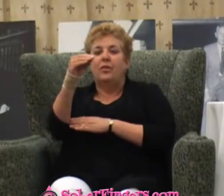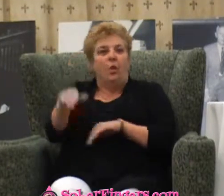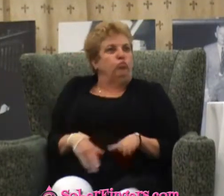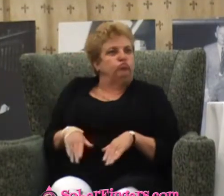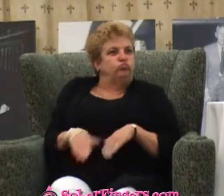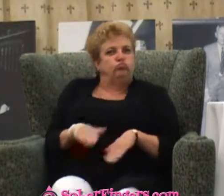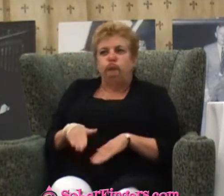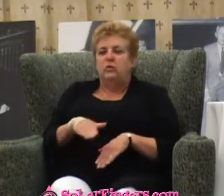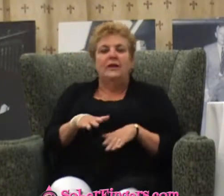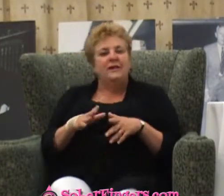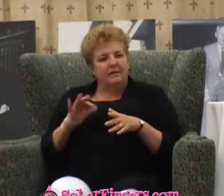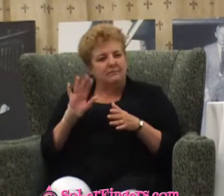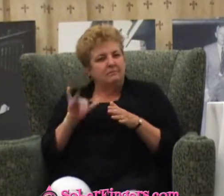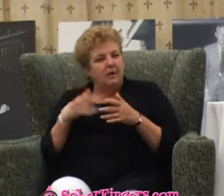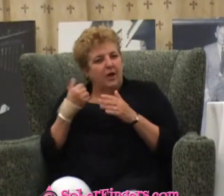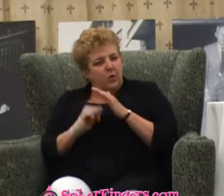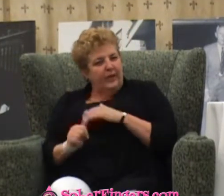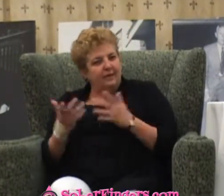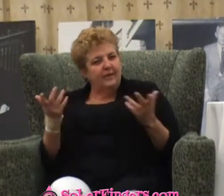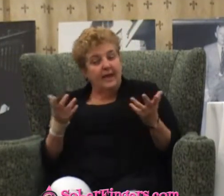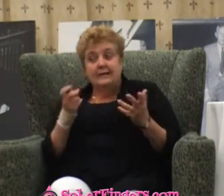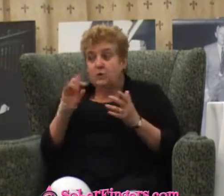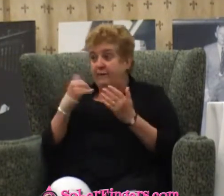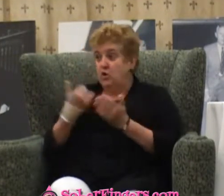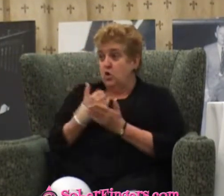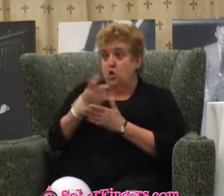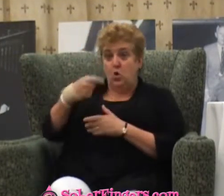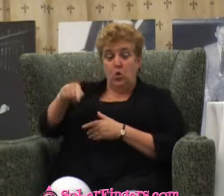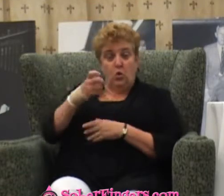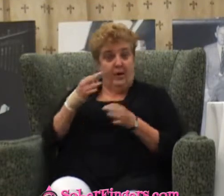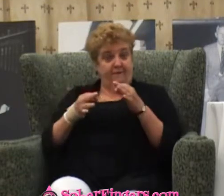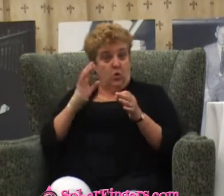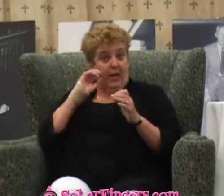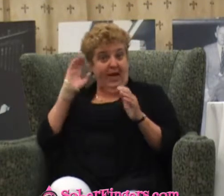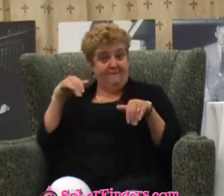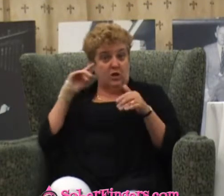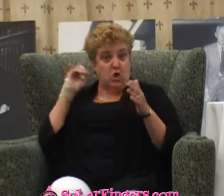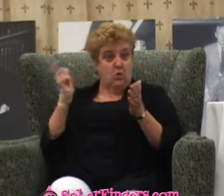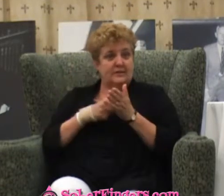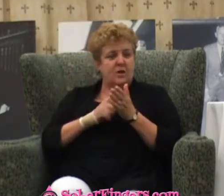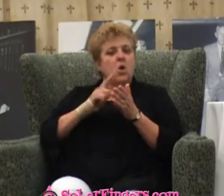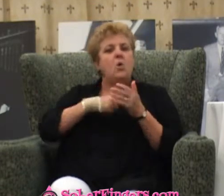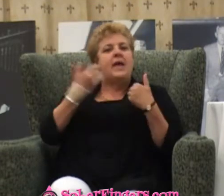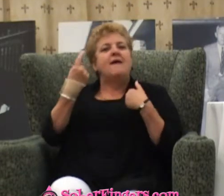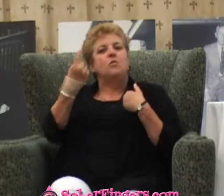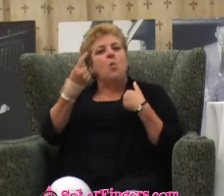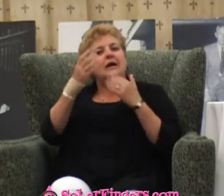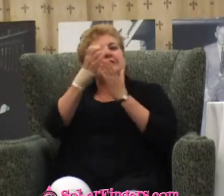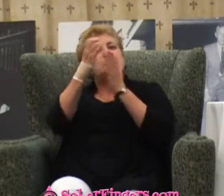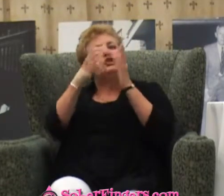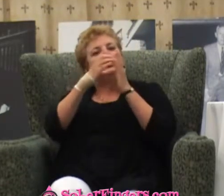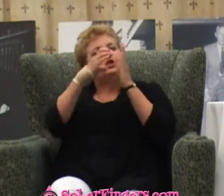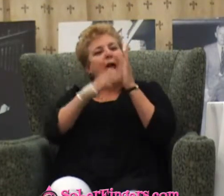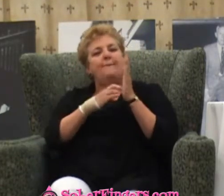And if you're new, if you haven't noticed, we have a chapter in the big book, Into Action. We don't have a chapter